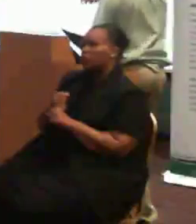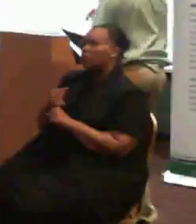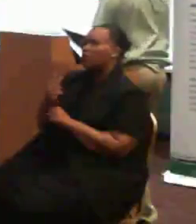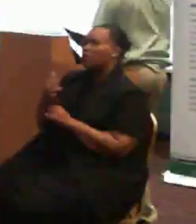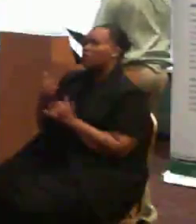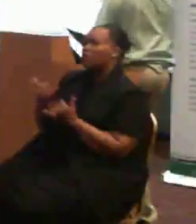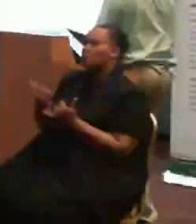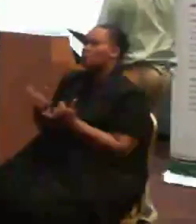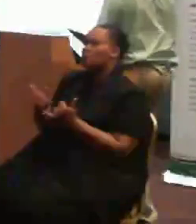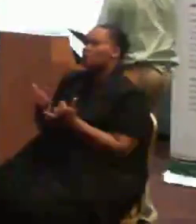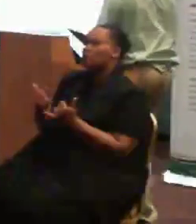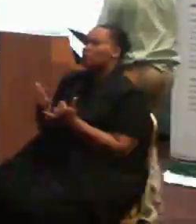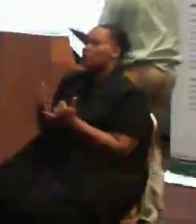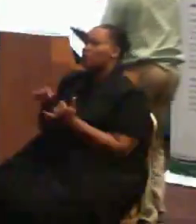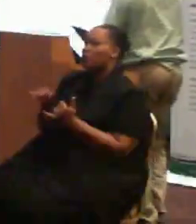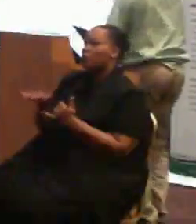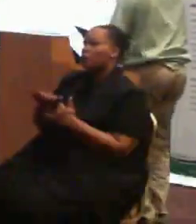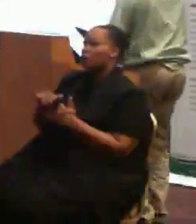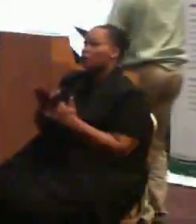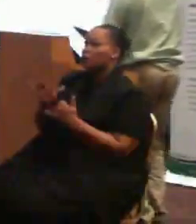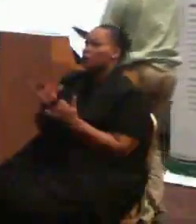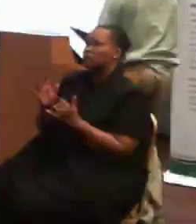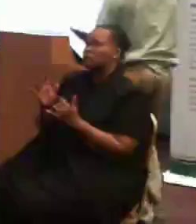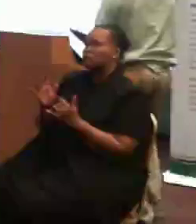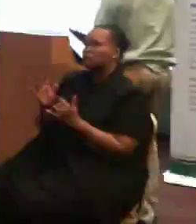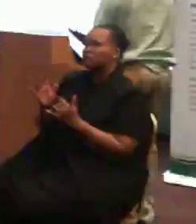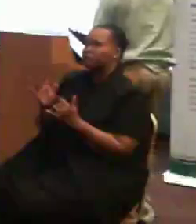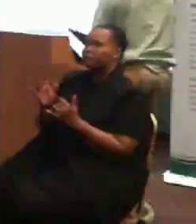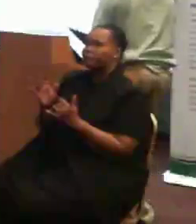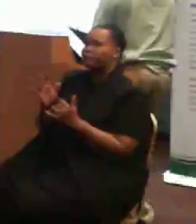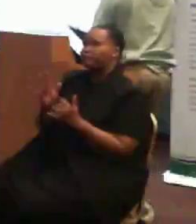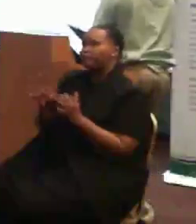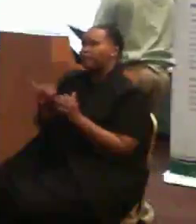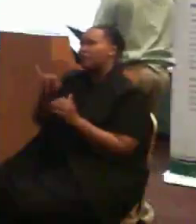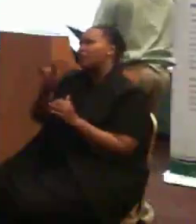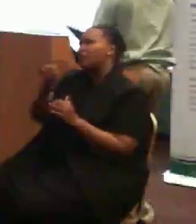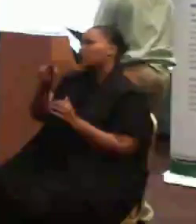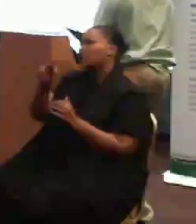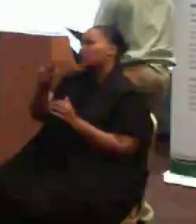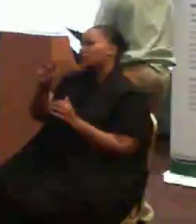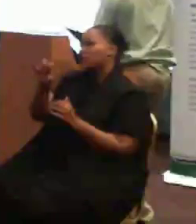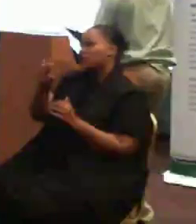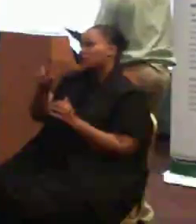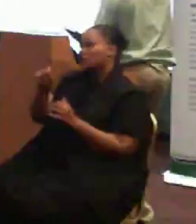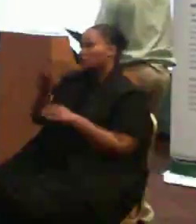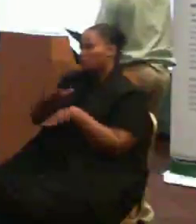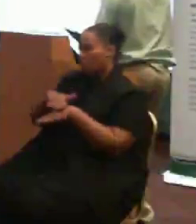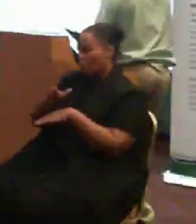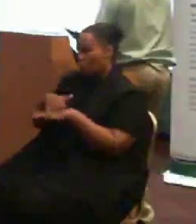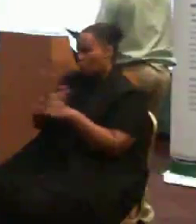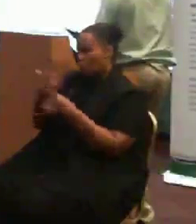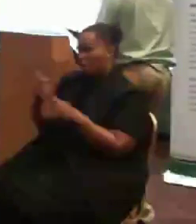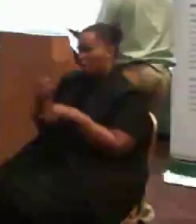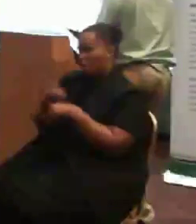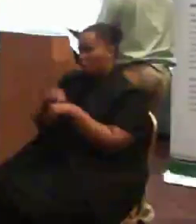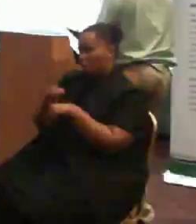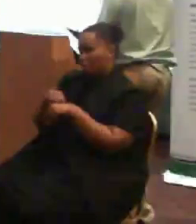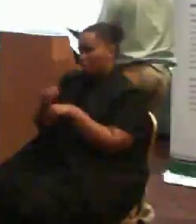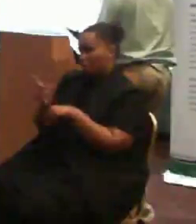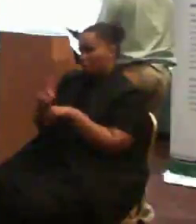investment in that area. The problem is, Chairperson, that we are held back